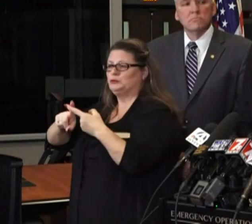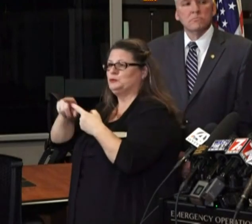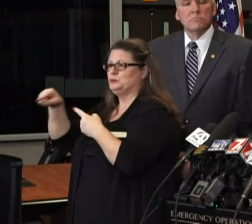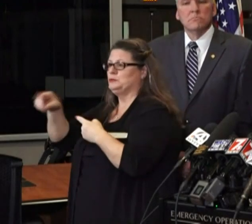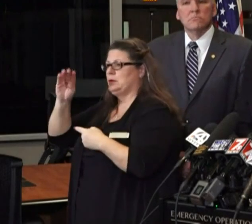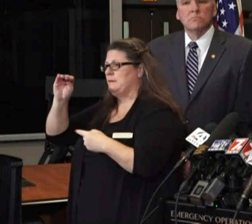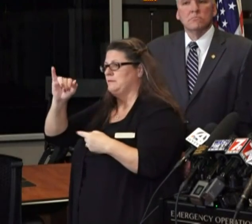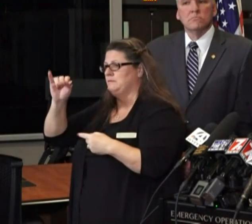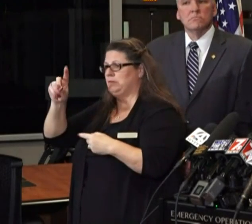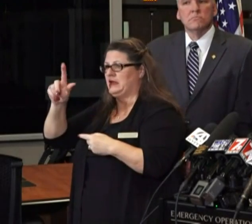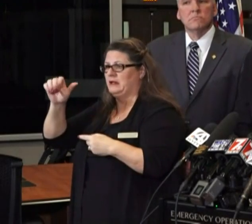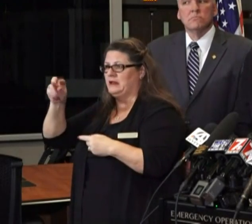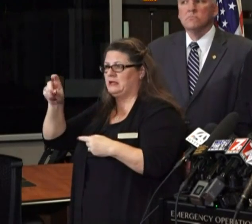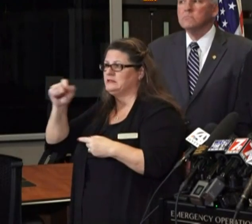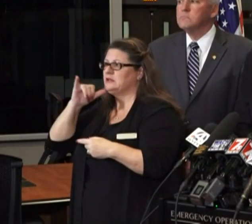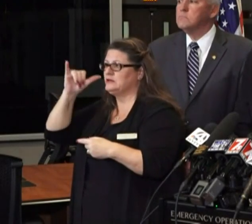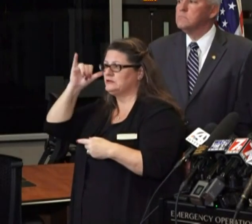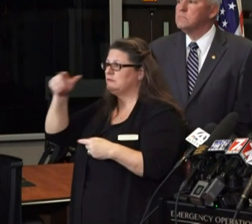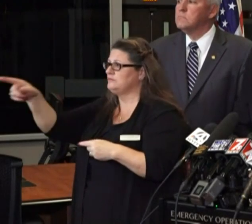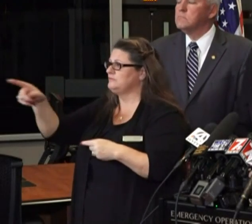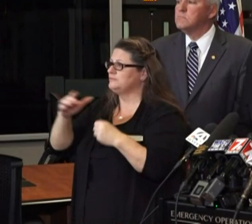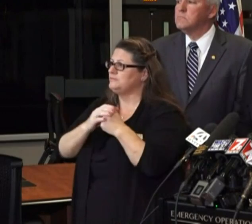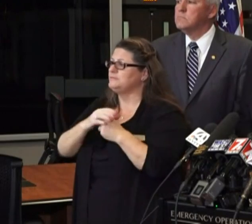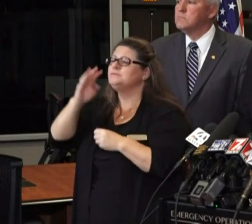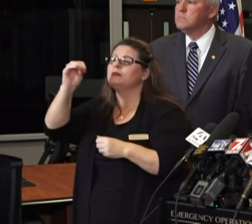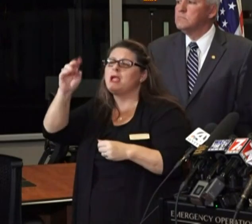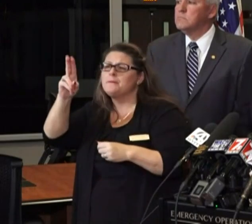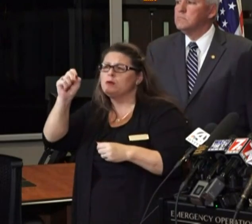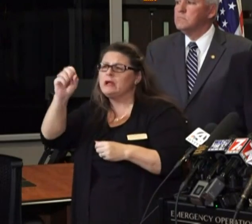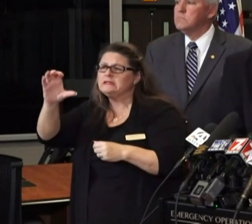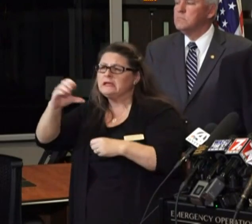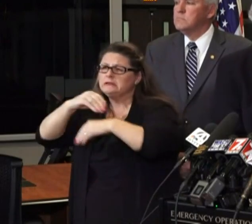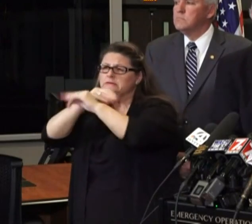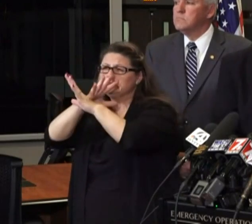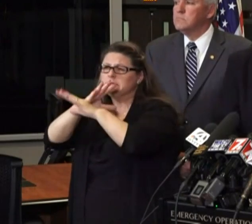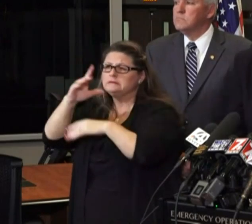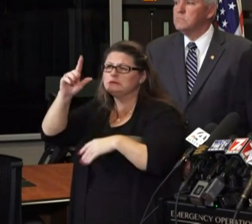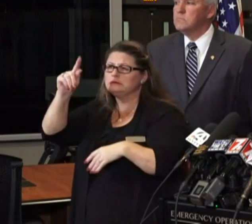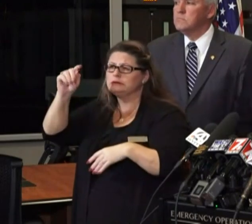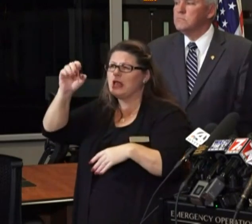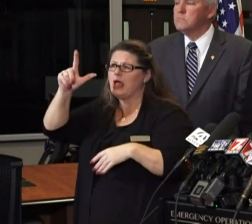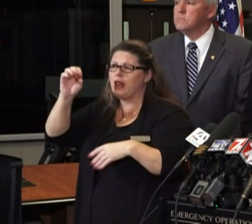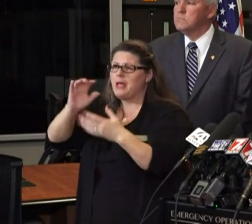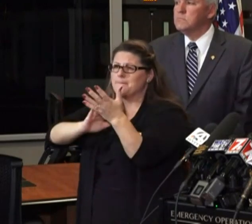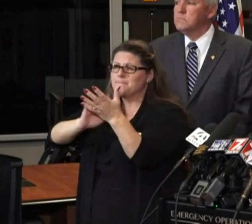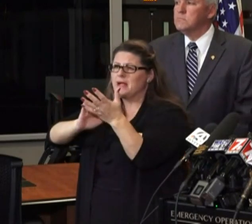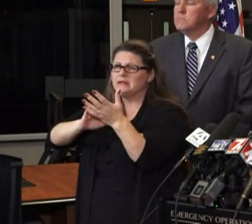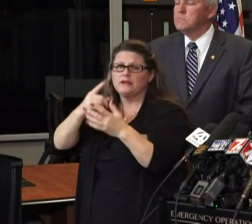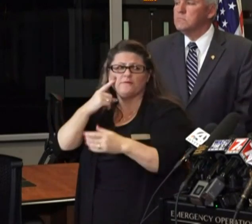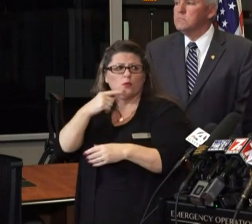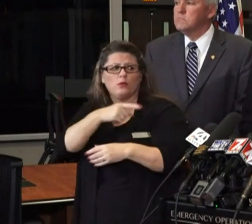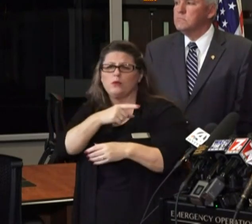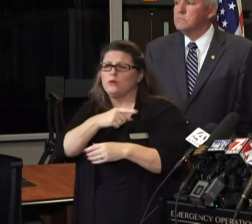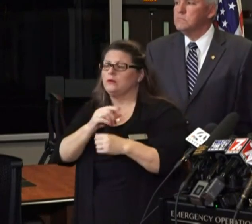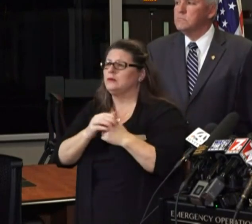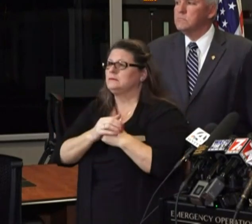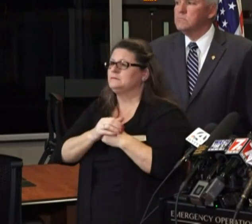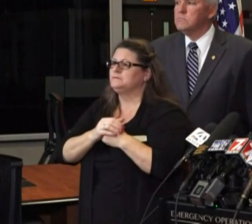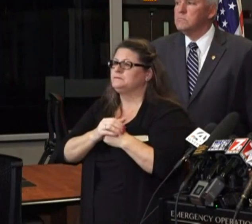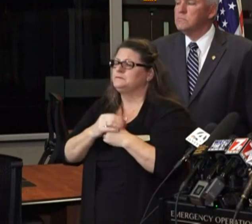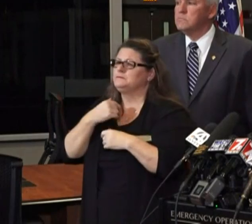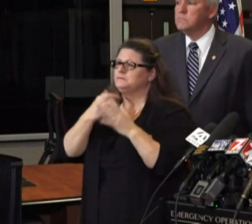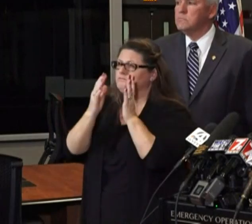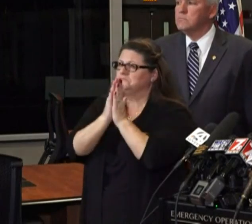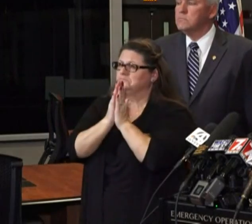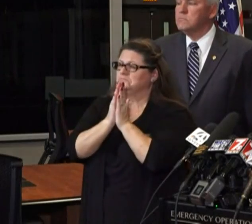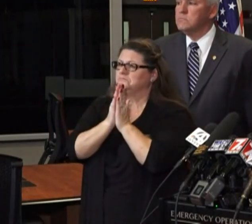Are there any more questions? For the NUSC online telemedicine, is probably a question for NUSC staff. I assume